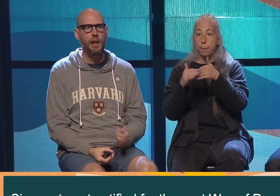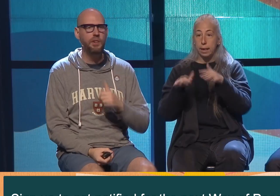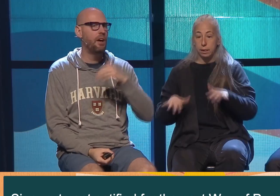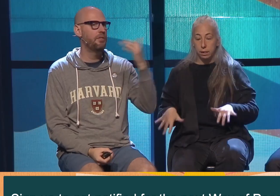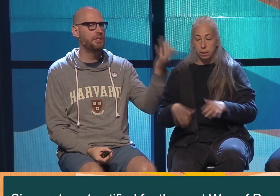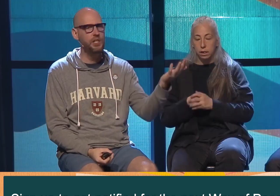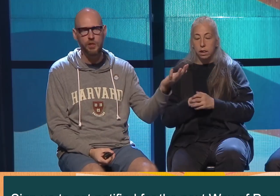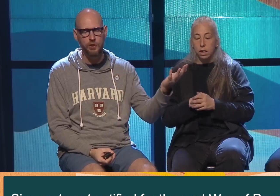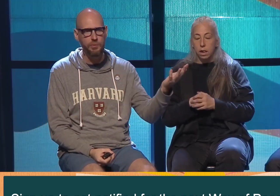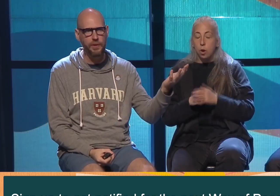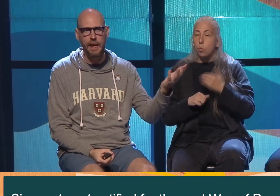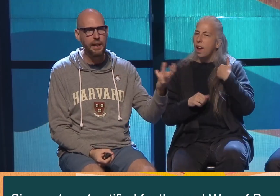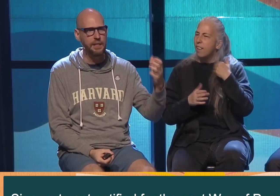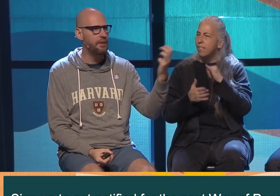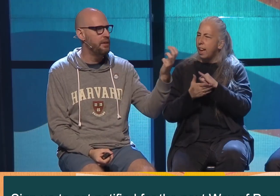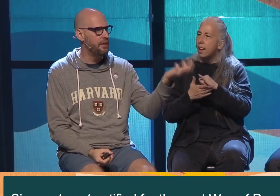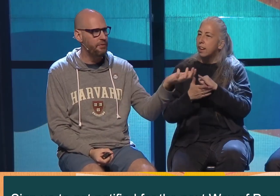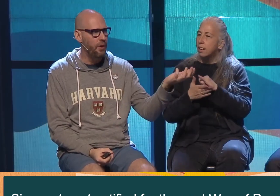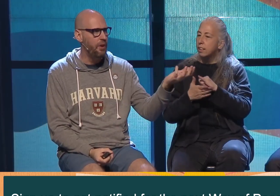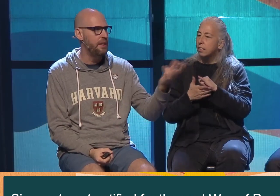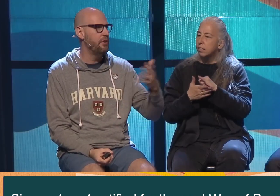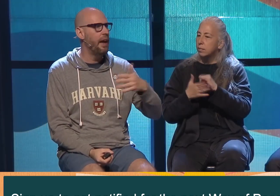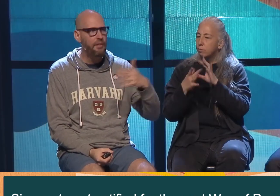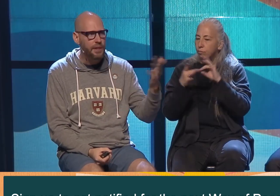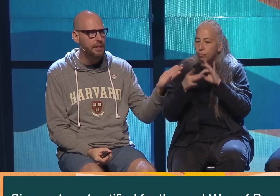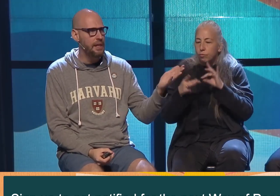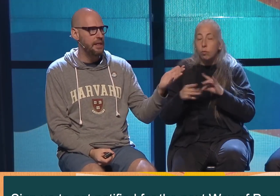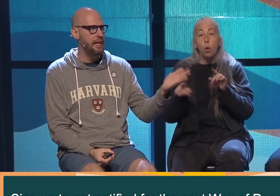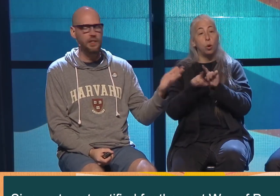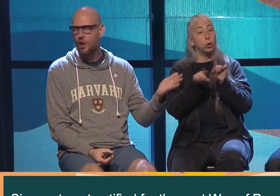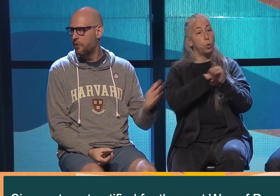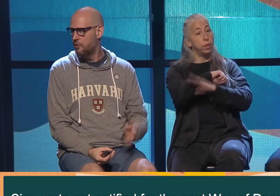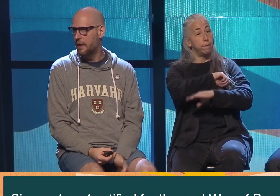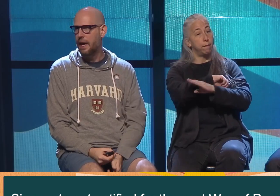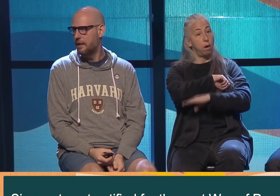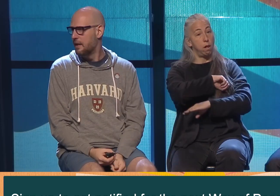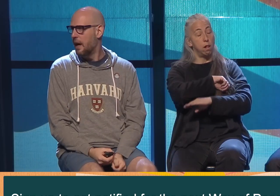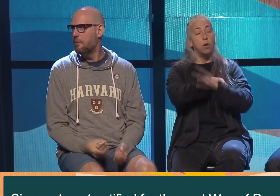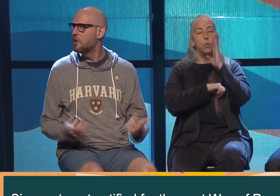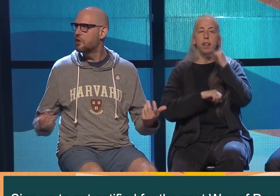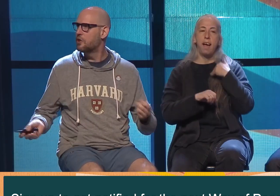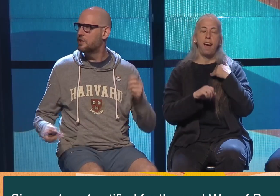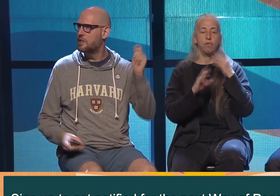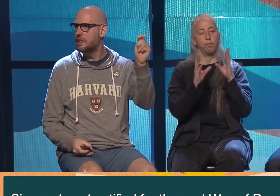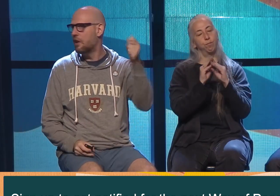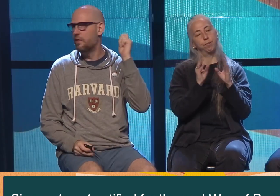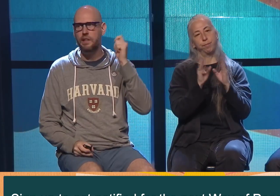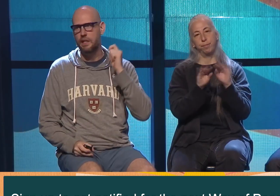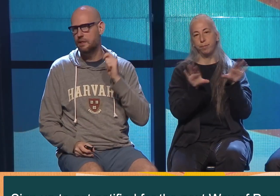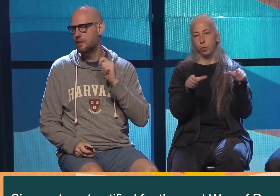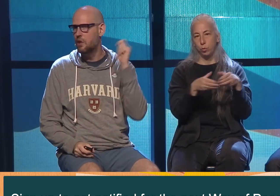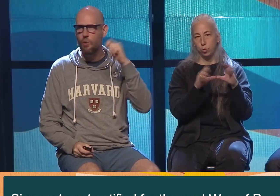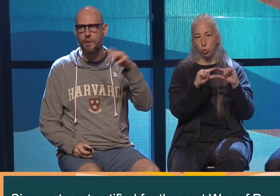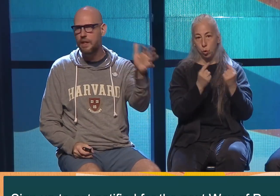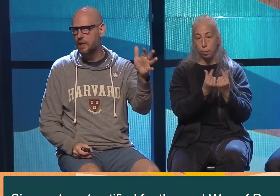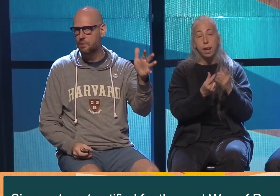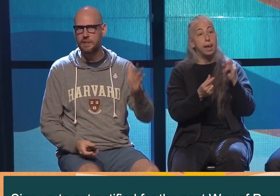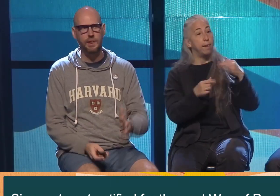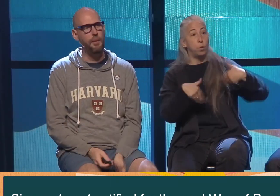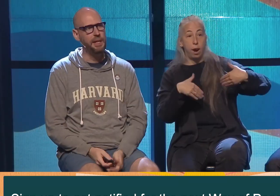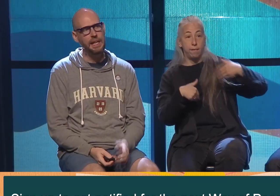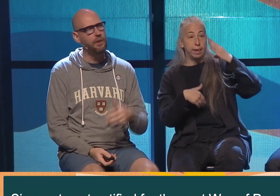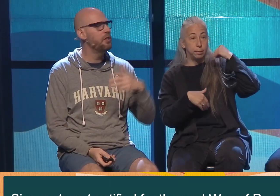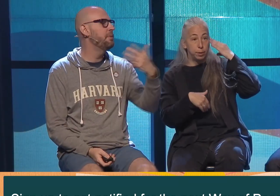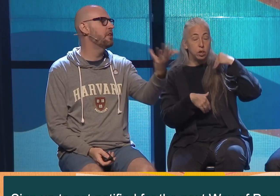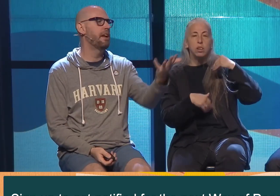app, but we'll have a conversation group for that in the fall. And if you haven't yet gone through that, I would encourage you to just get on the list to know when the next